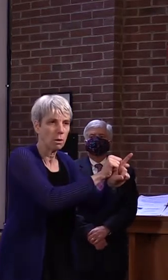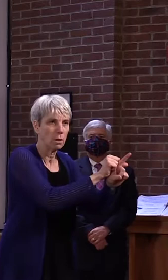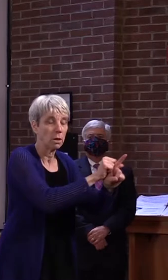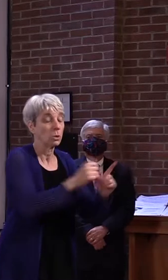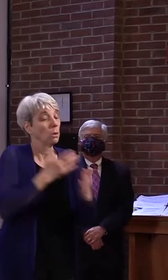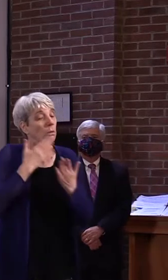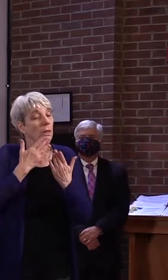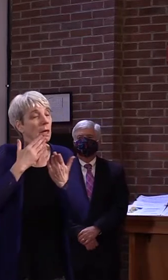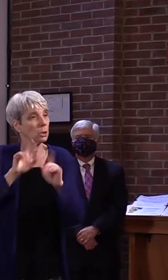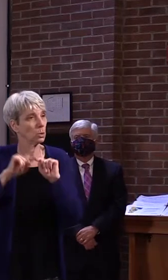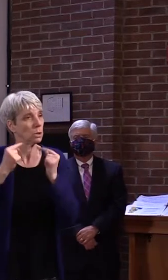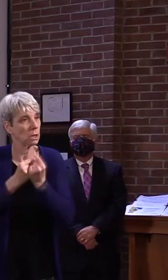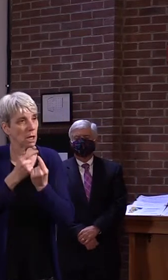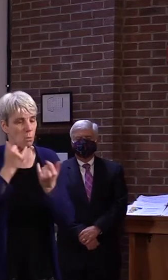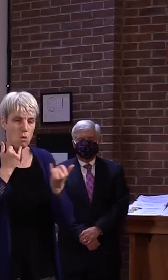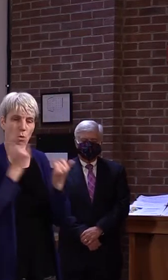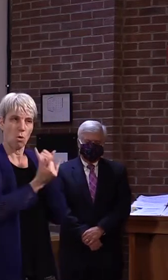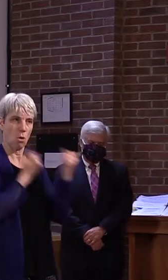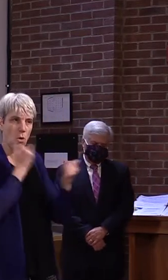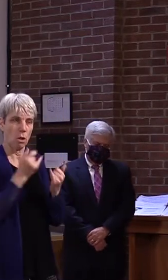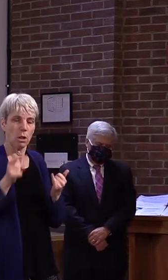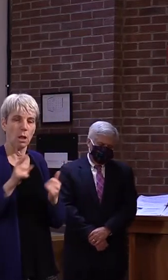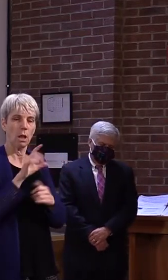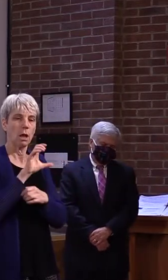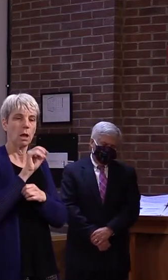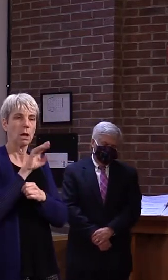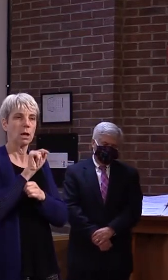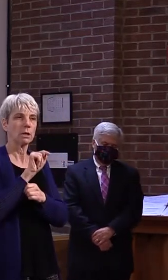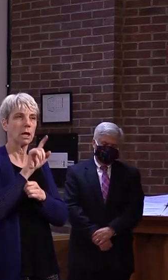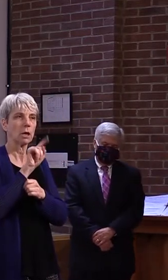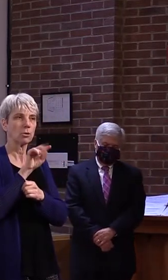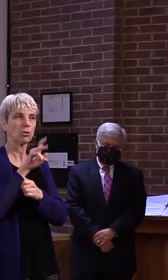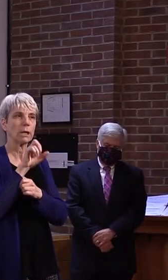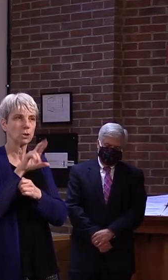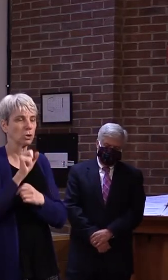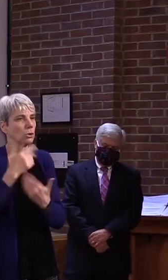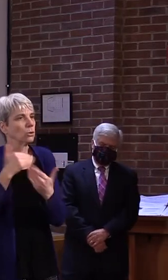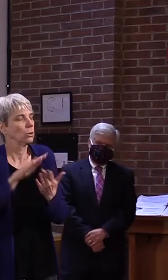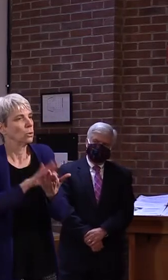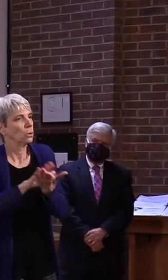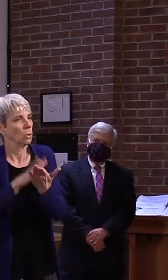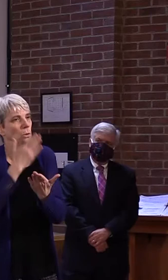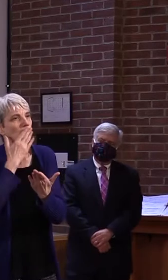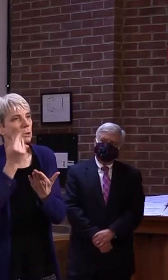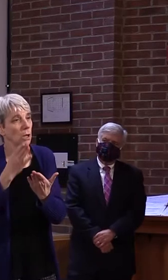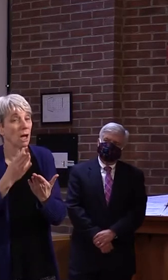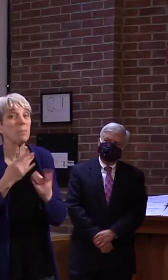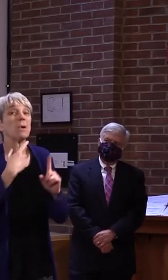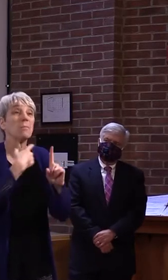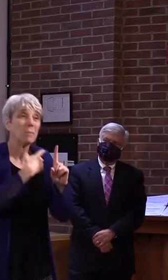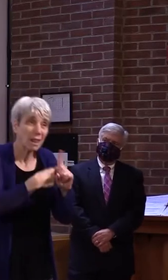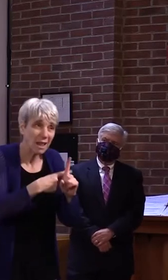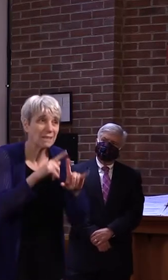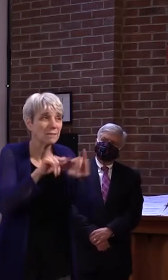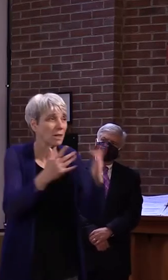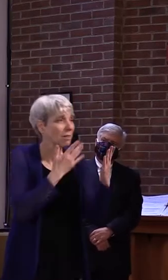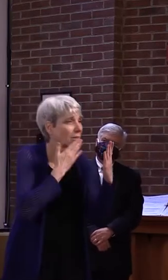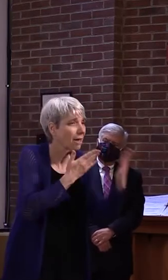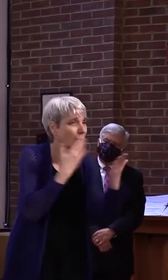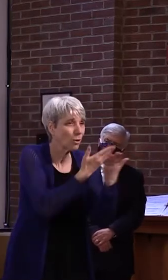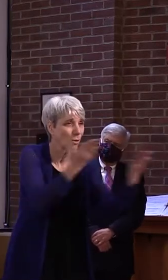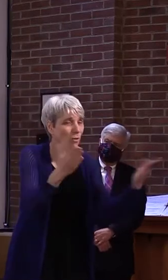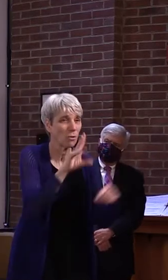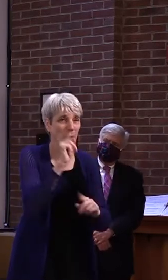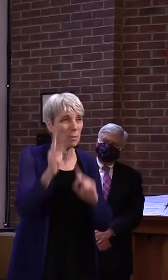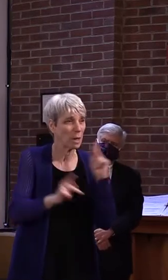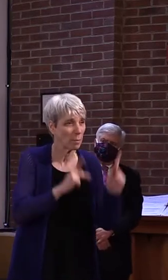time, expertise, and truly impressive commitment, I must give equal credit to the people of Vermont, who understand the importance